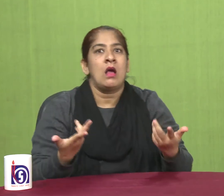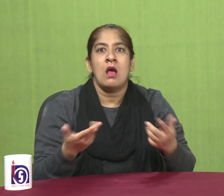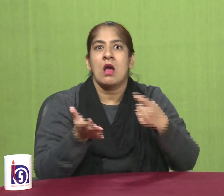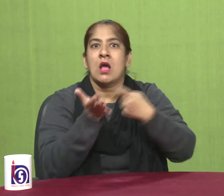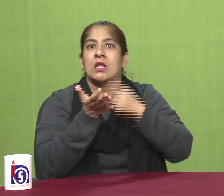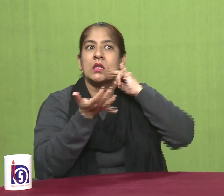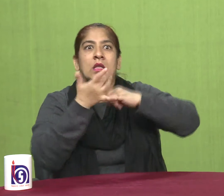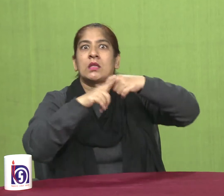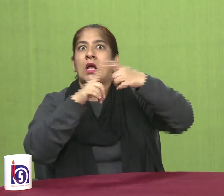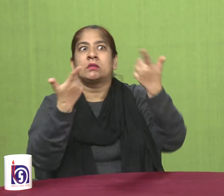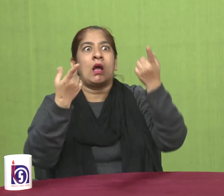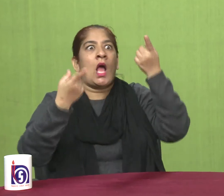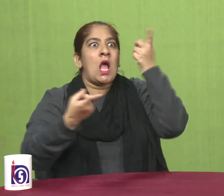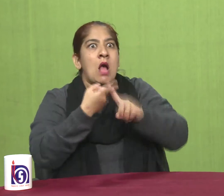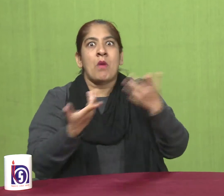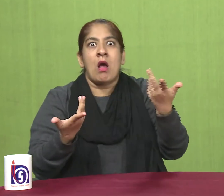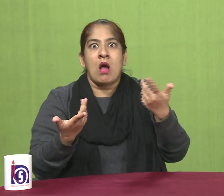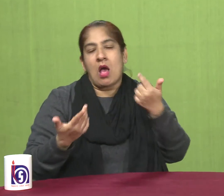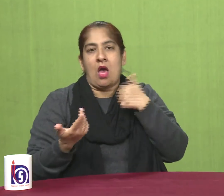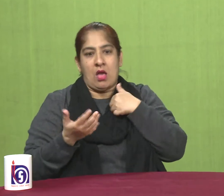Then there is greater risk.